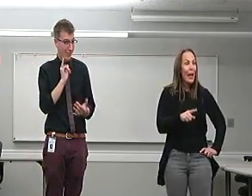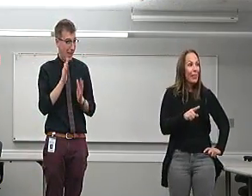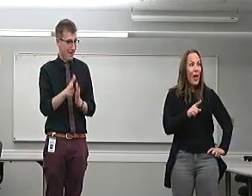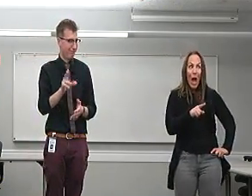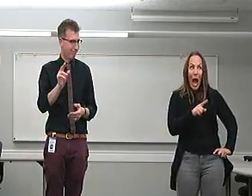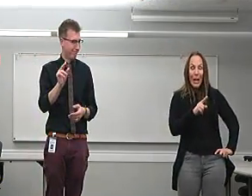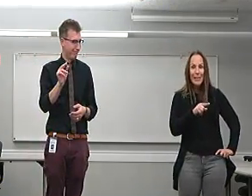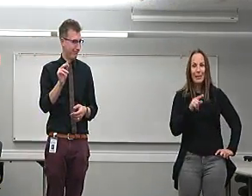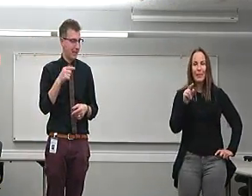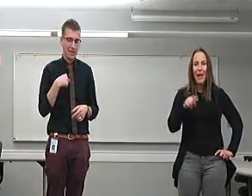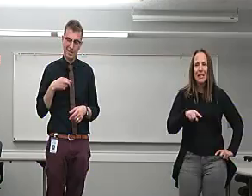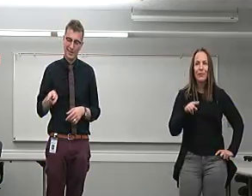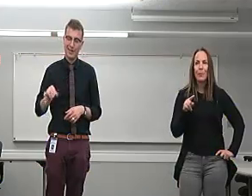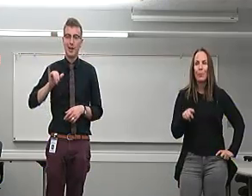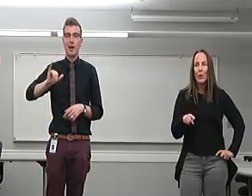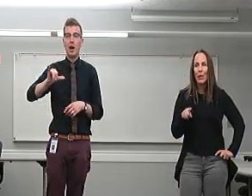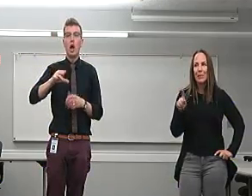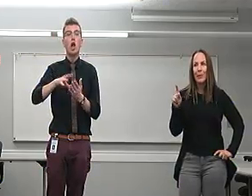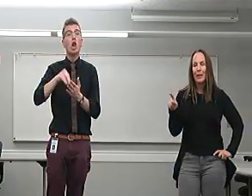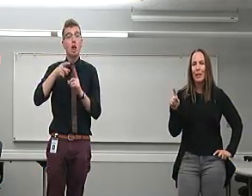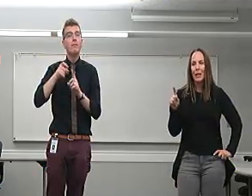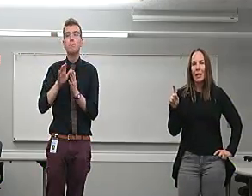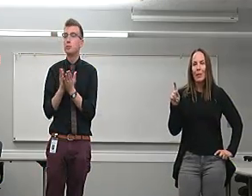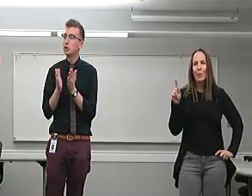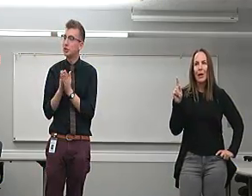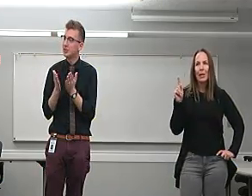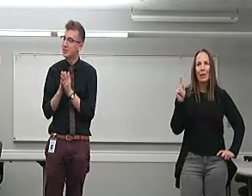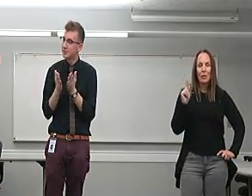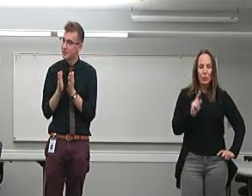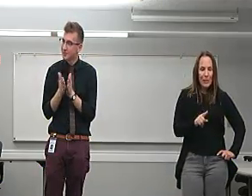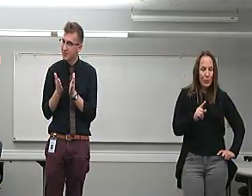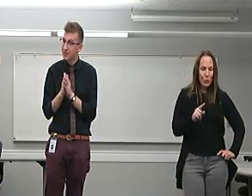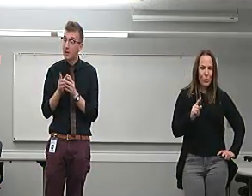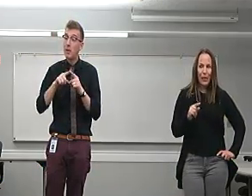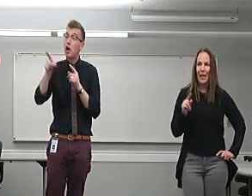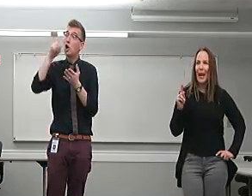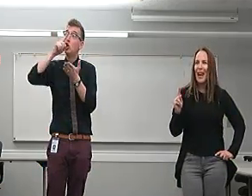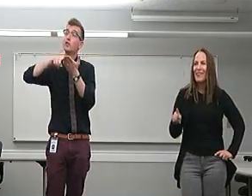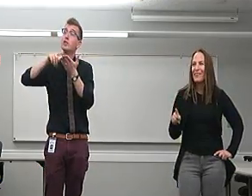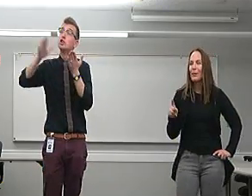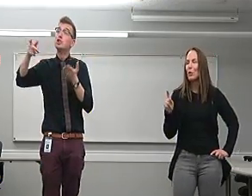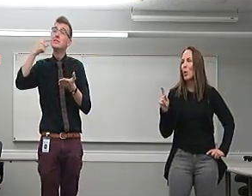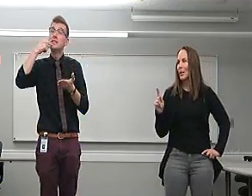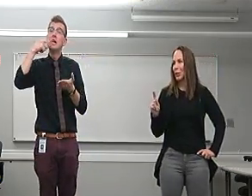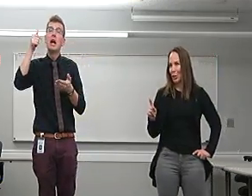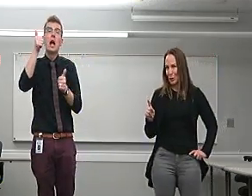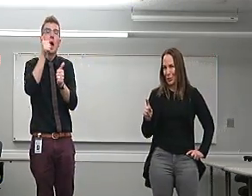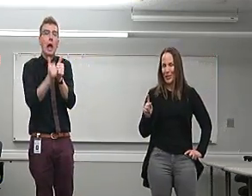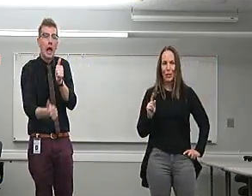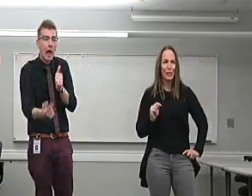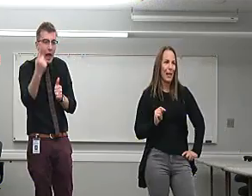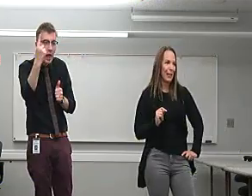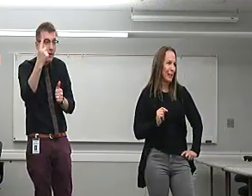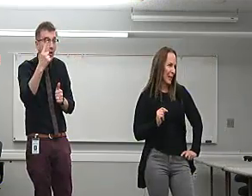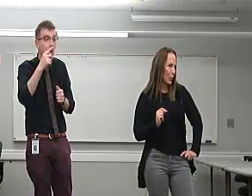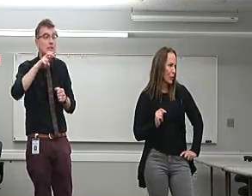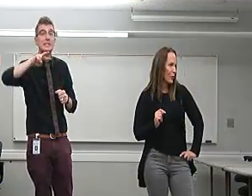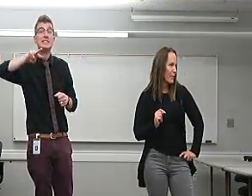but that's from books. But this researcher said, everyone learns their second language